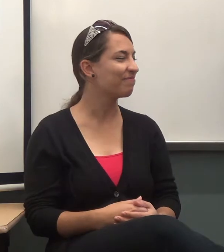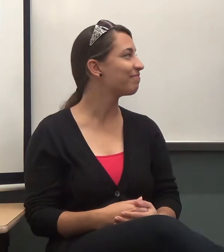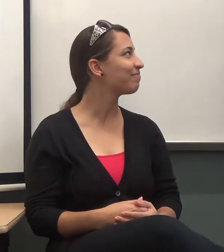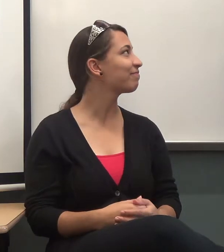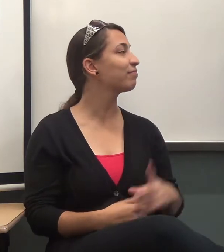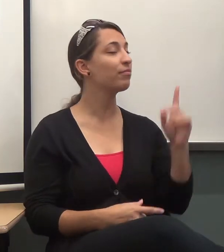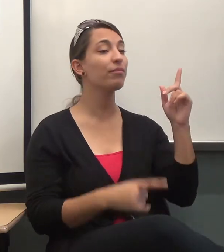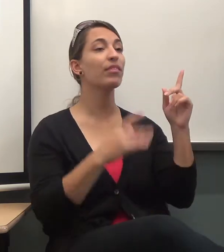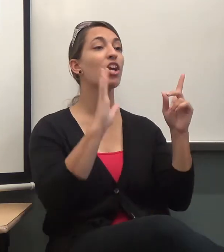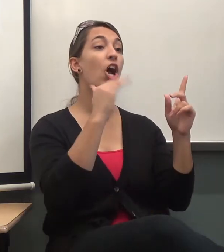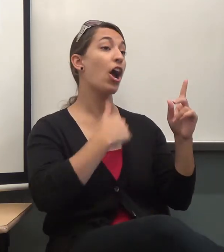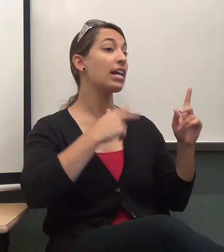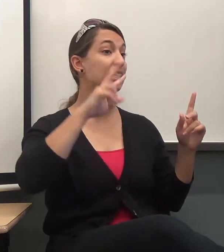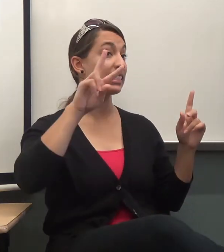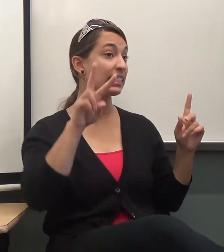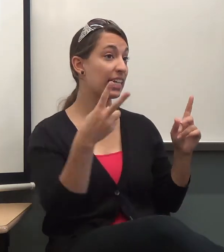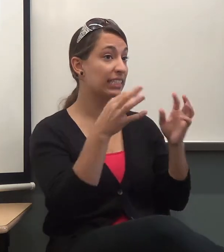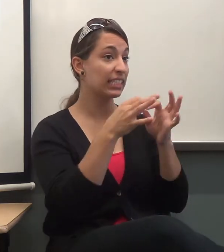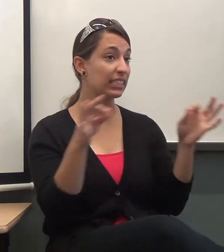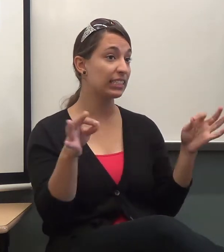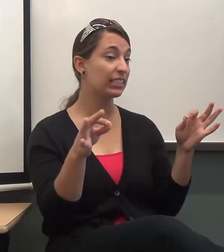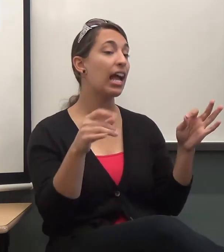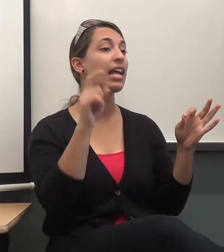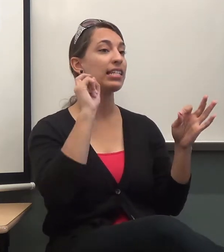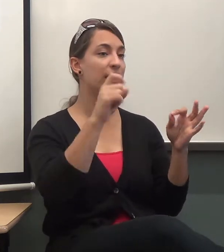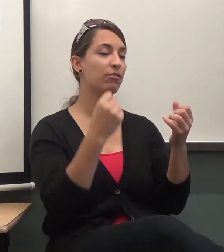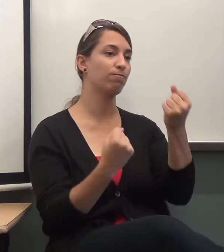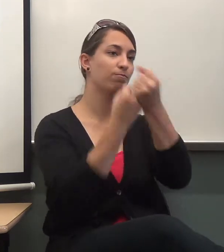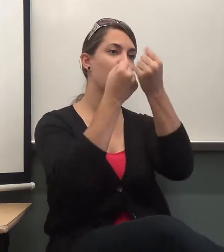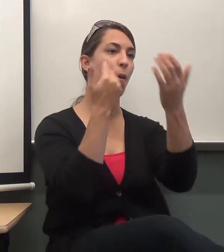sentence has to prove it. So we offer an example.